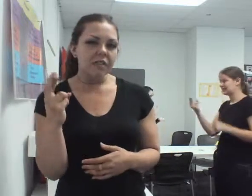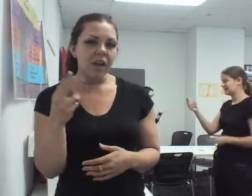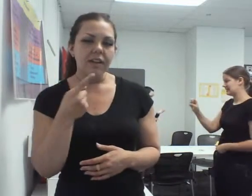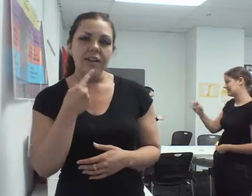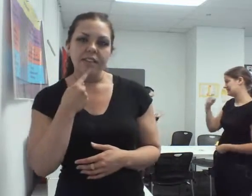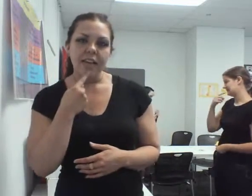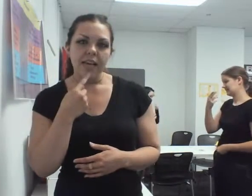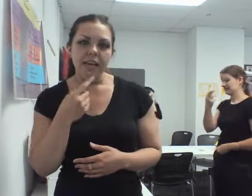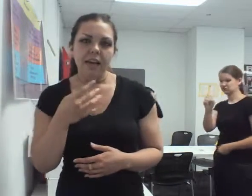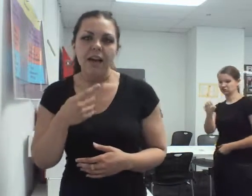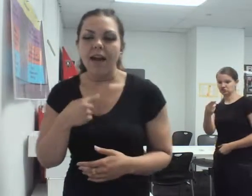domain.